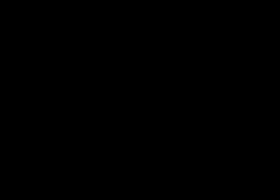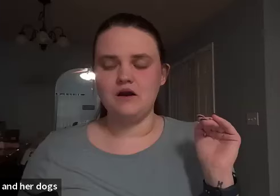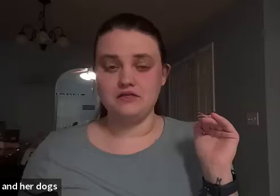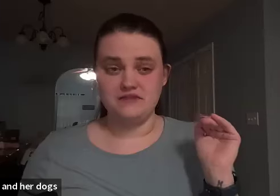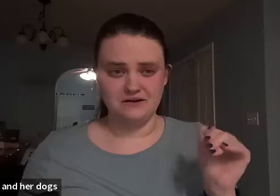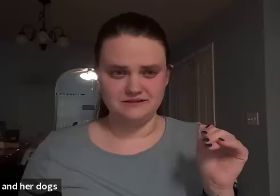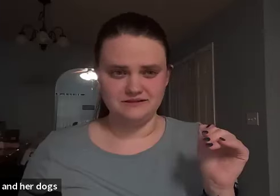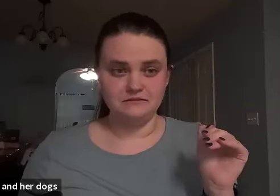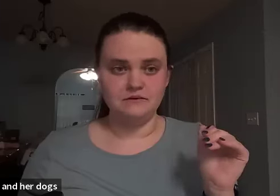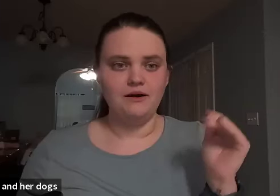our thousand.